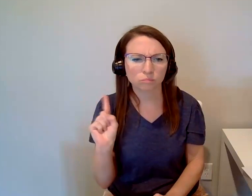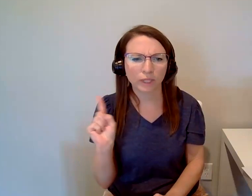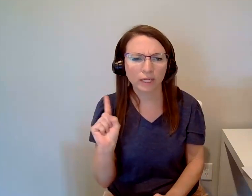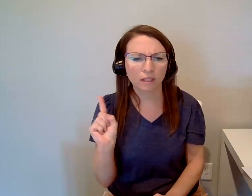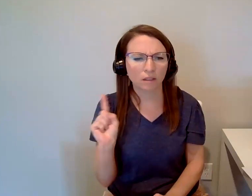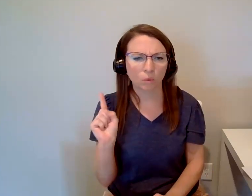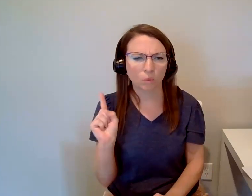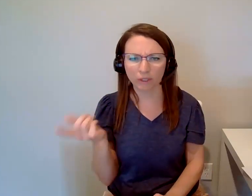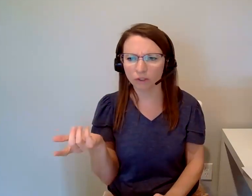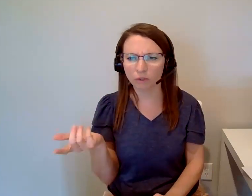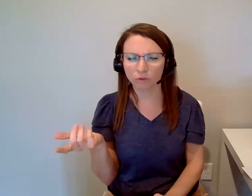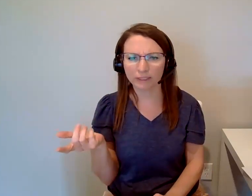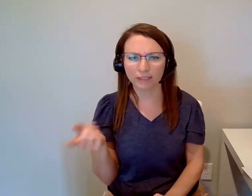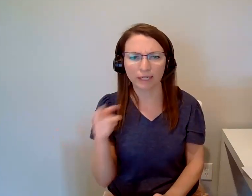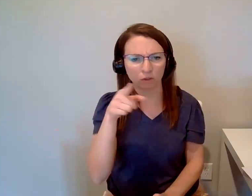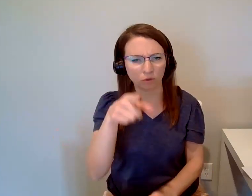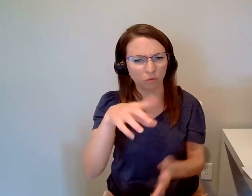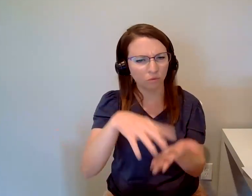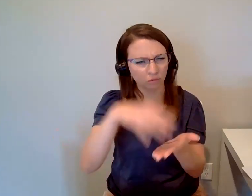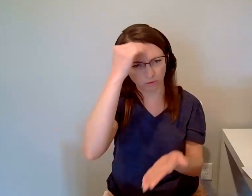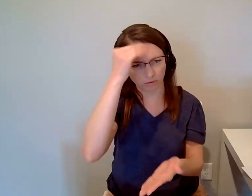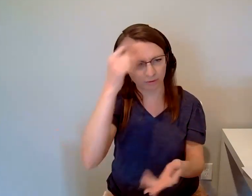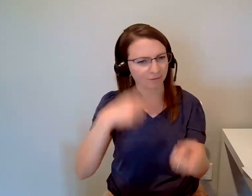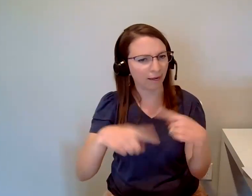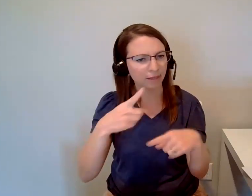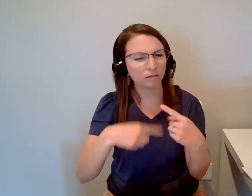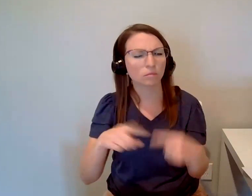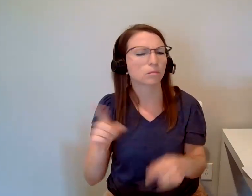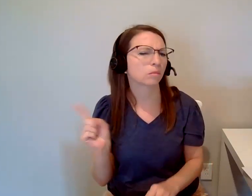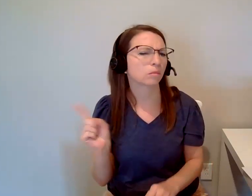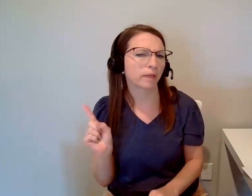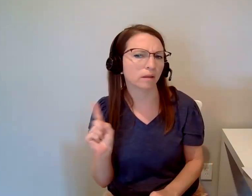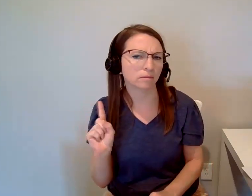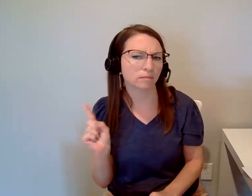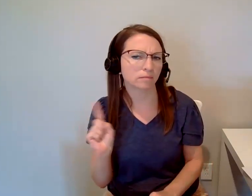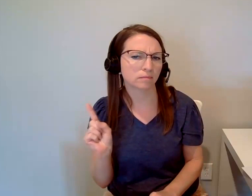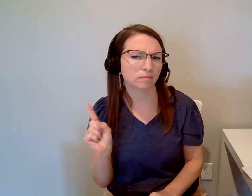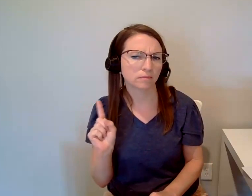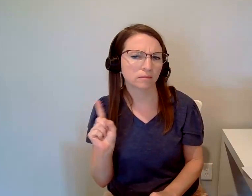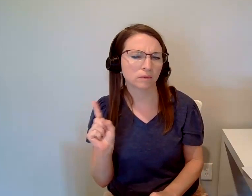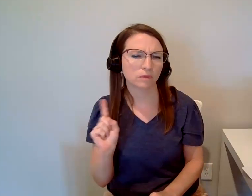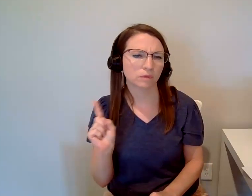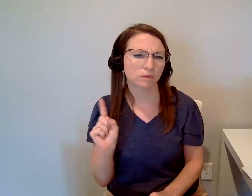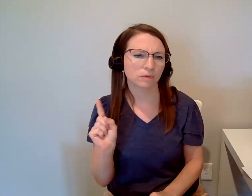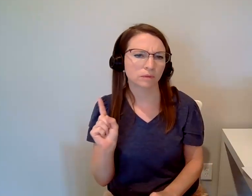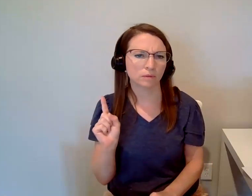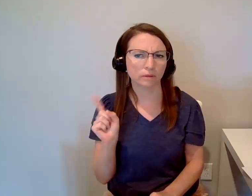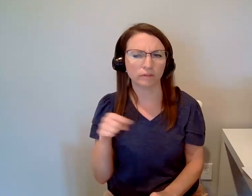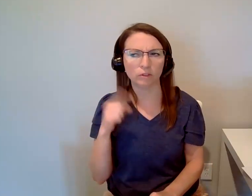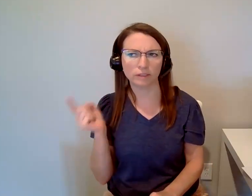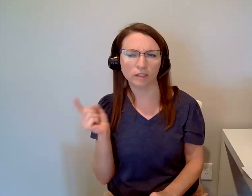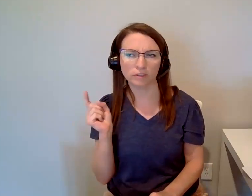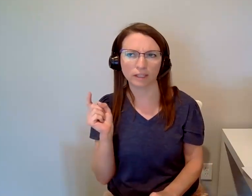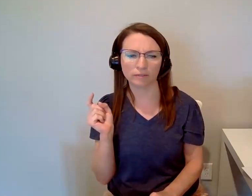Okay. Where are you learning sign? You learn sign? Where? Or if you use the other sign for